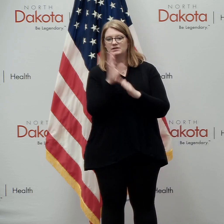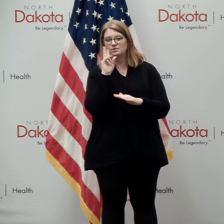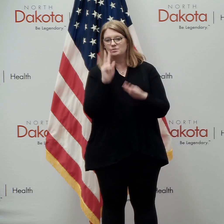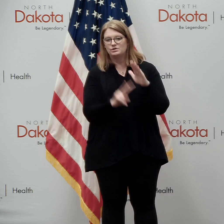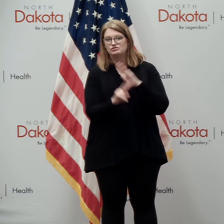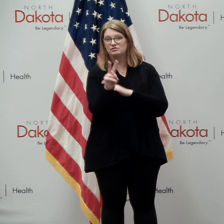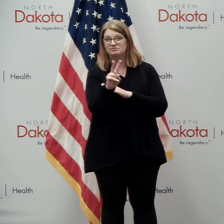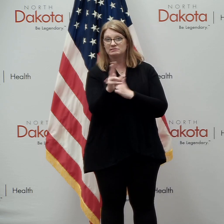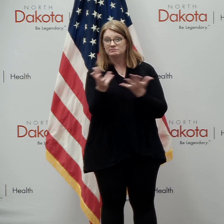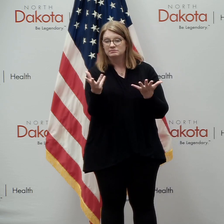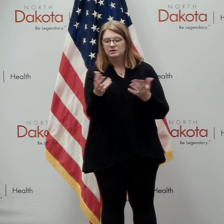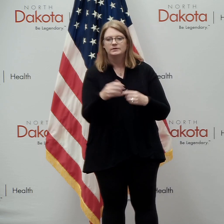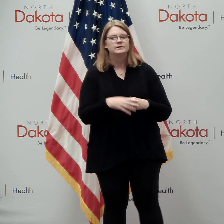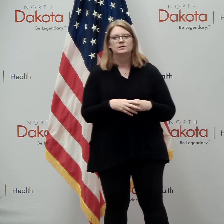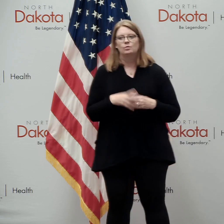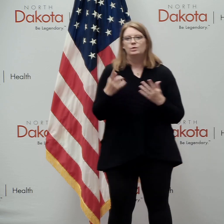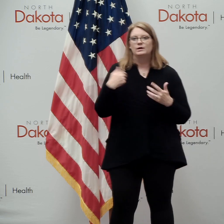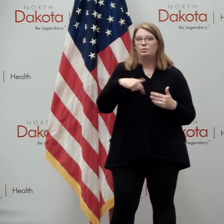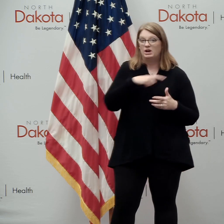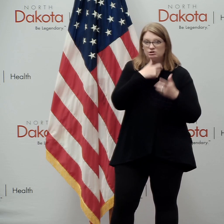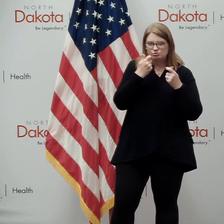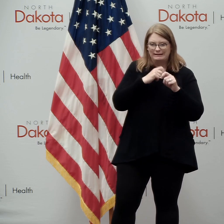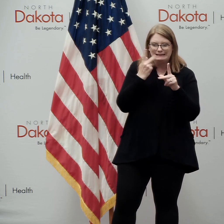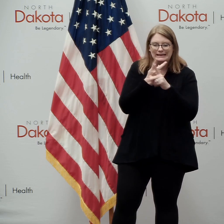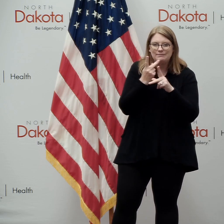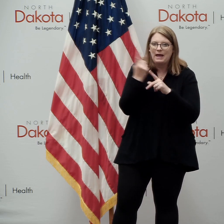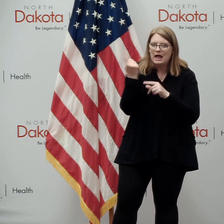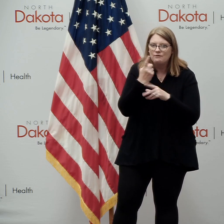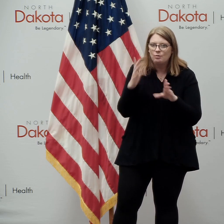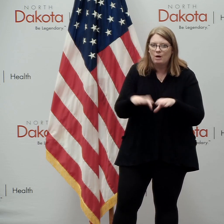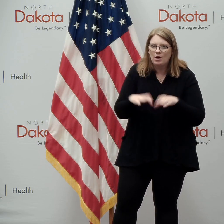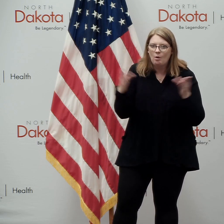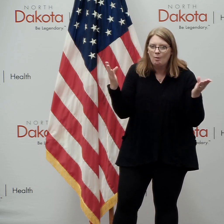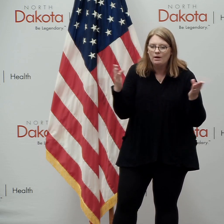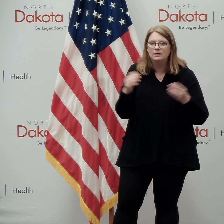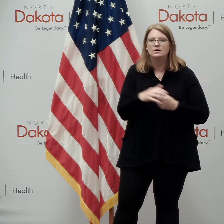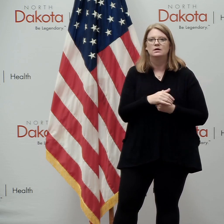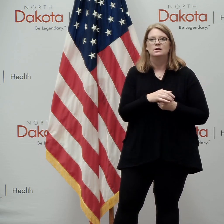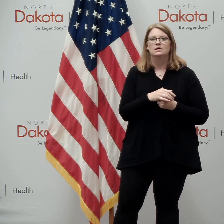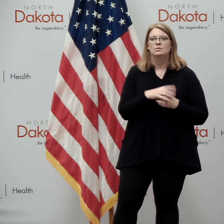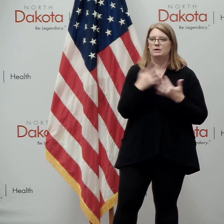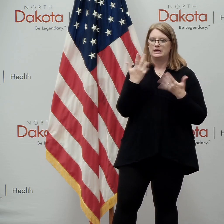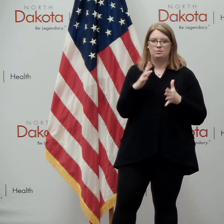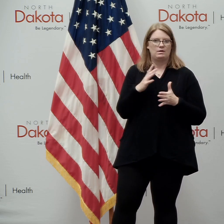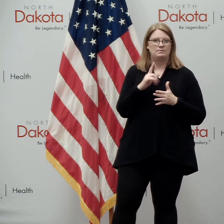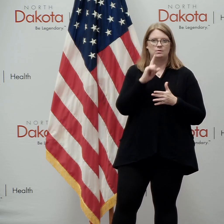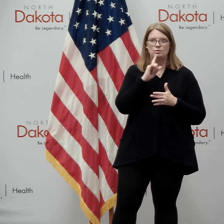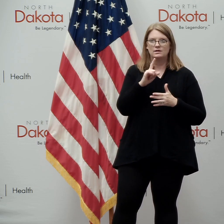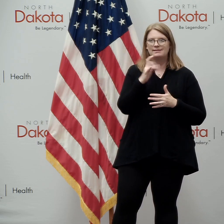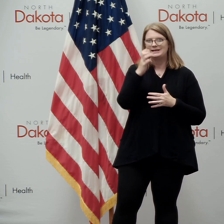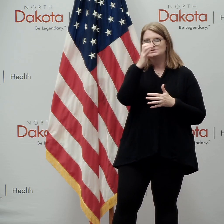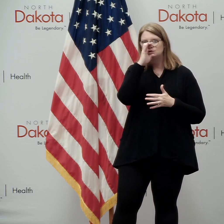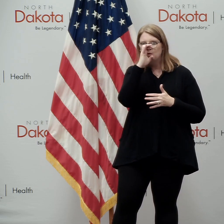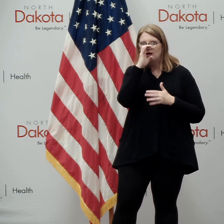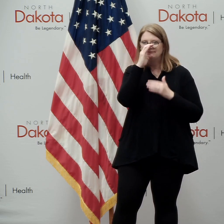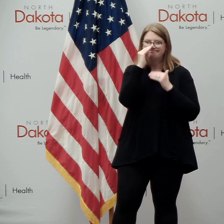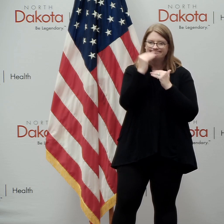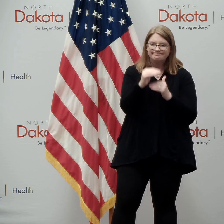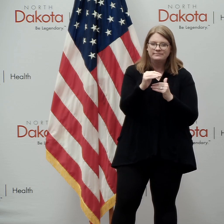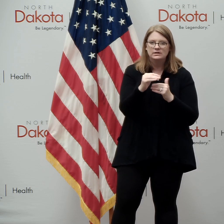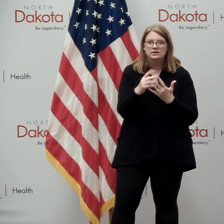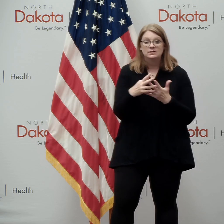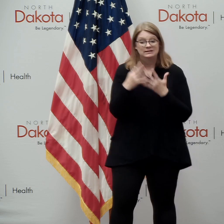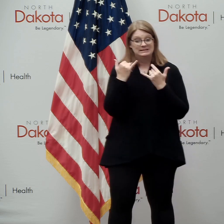mean, we're doing everything we can to try to keep every business open. We've tried to be among the least restrictive states, and today by being